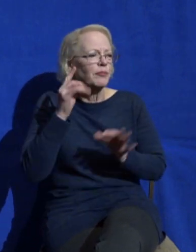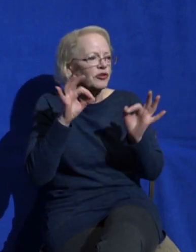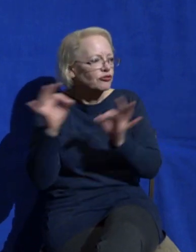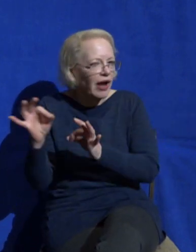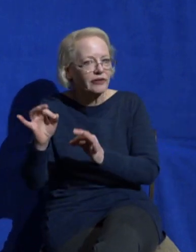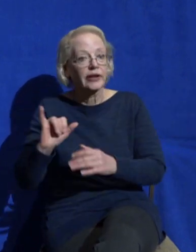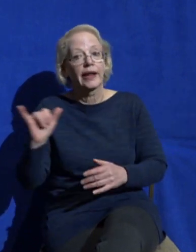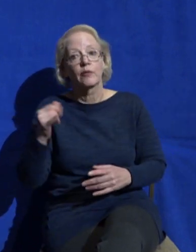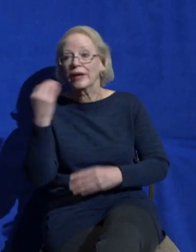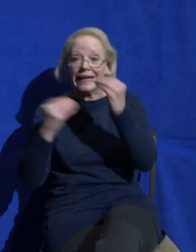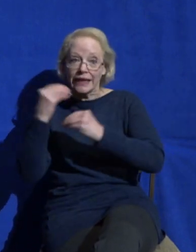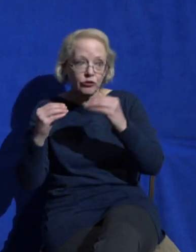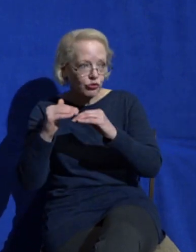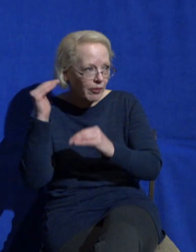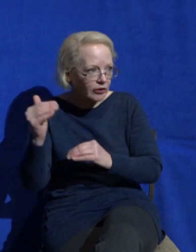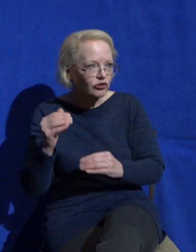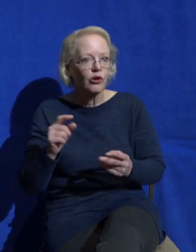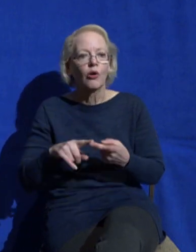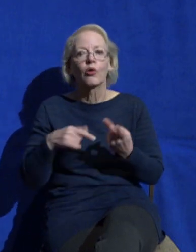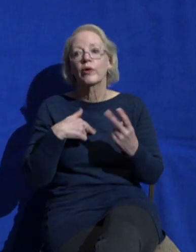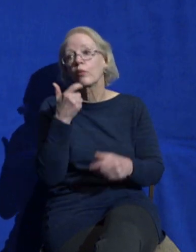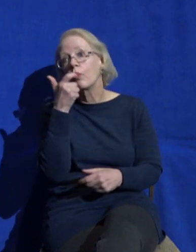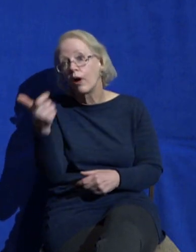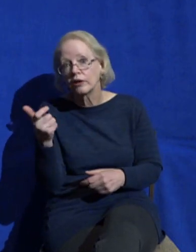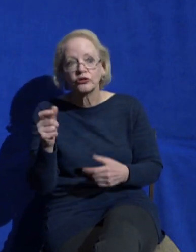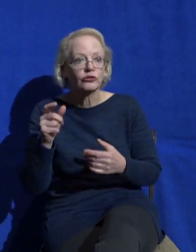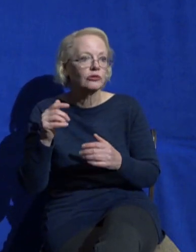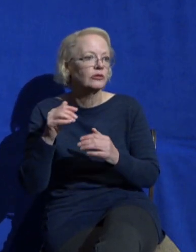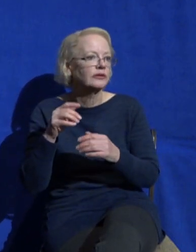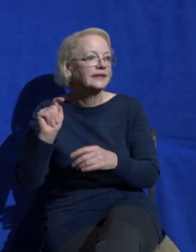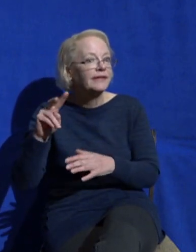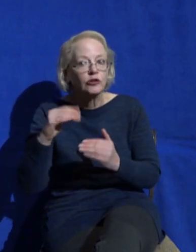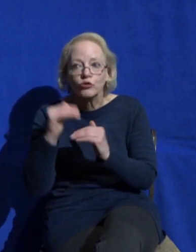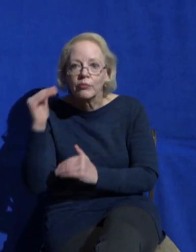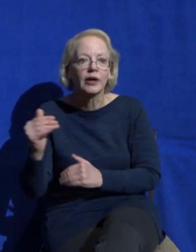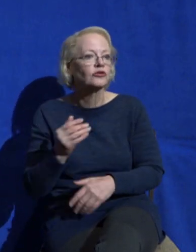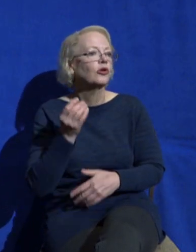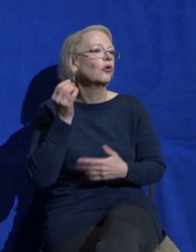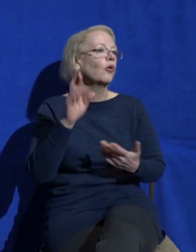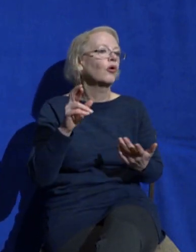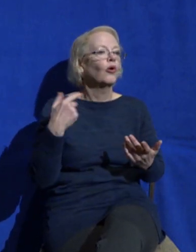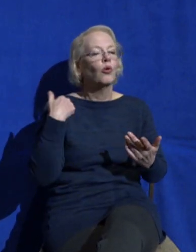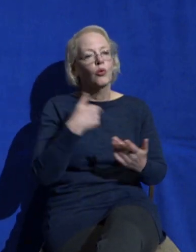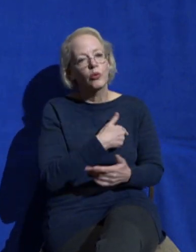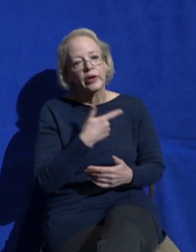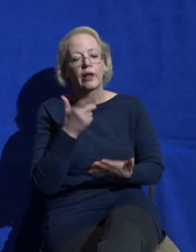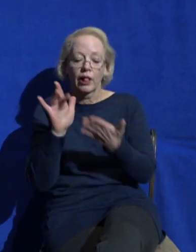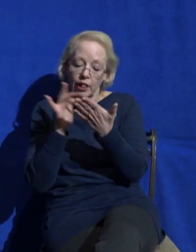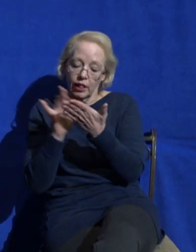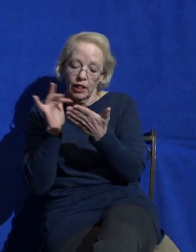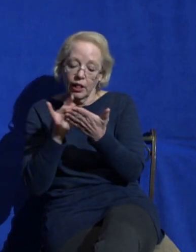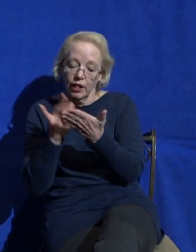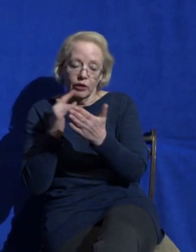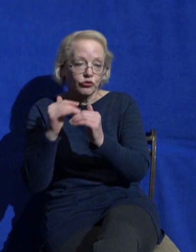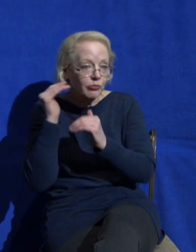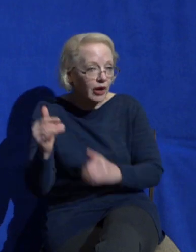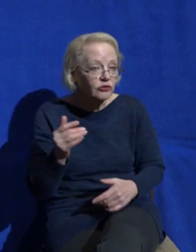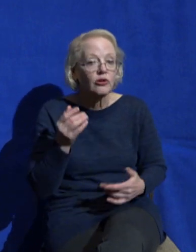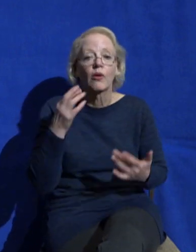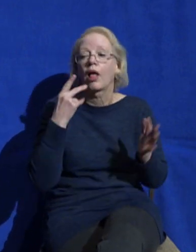or binge-watching Netflix or watching social media or scrolling or surfing the web or looking at pornography. Whatever helps you to feel like you're